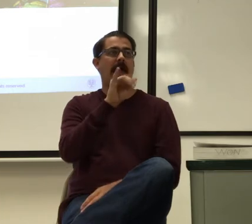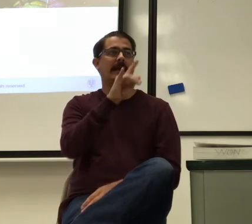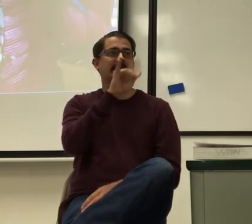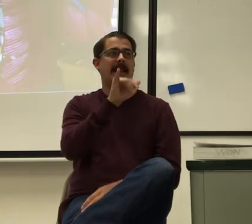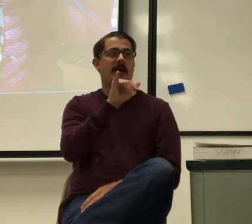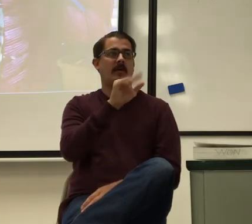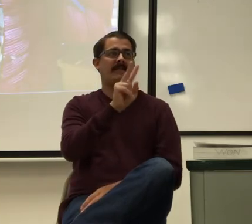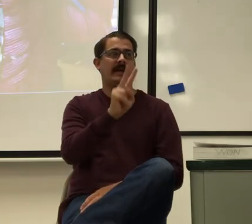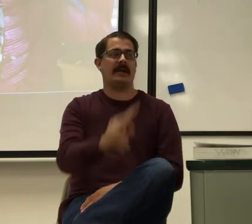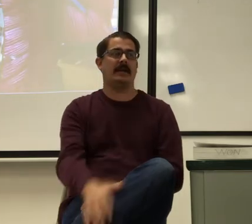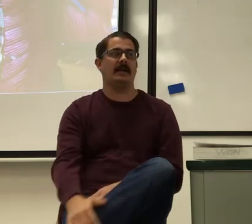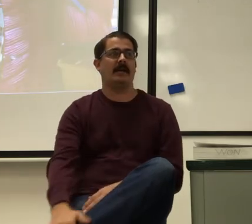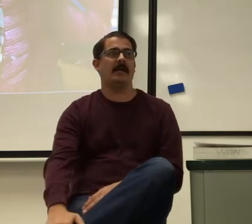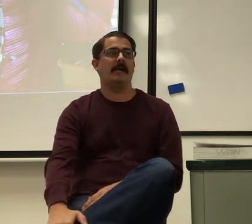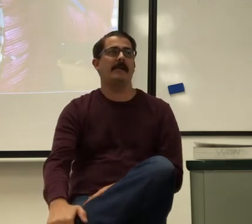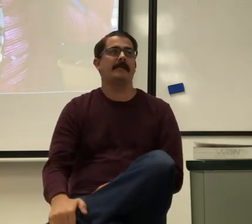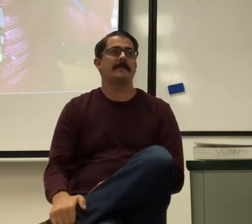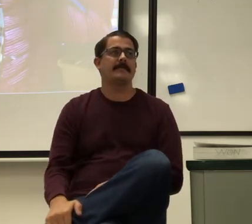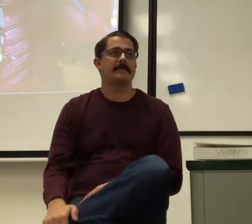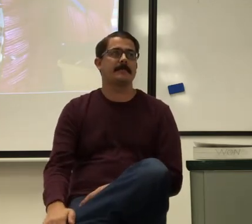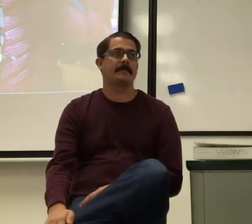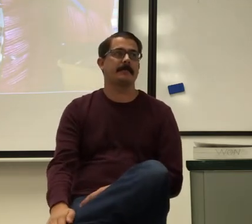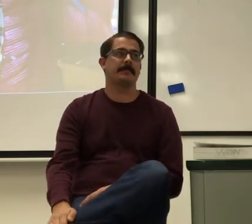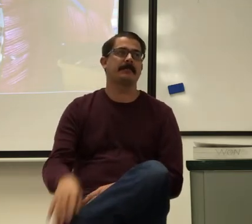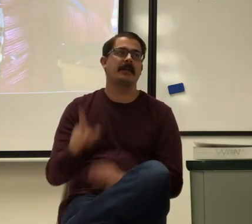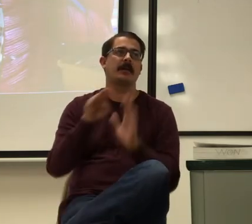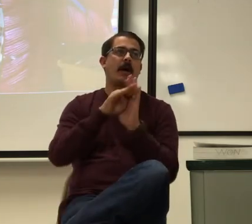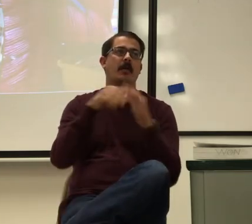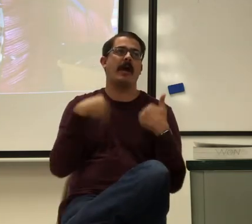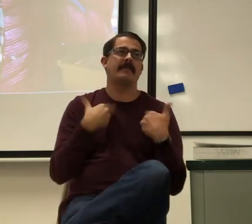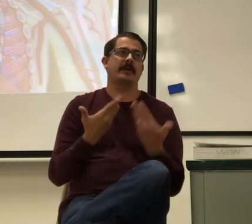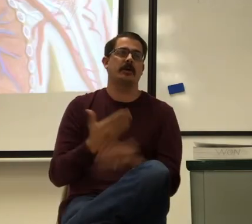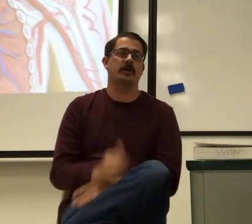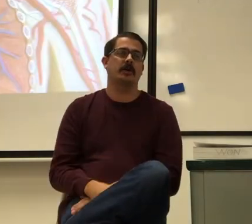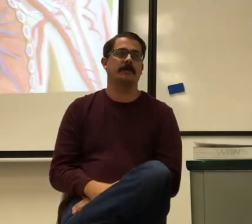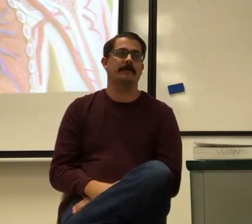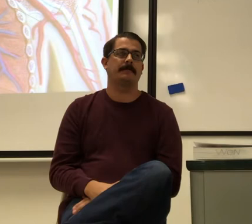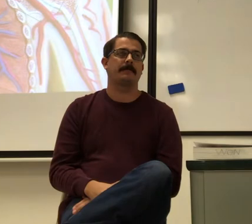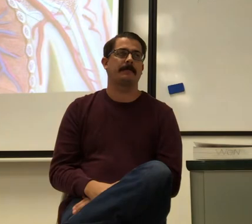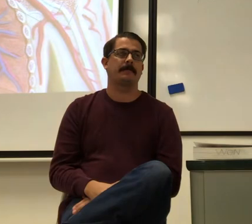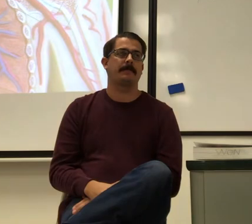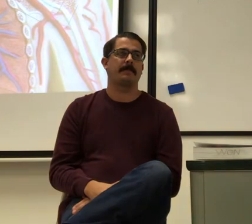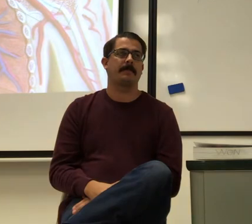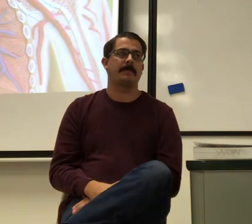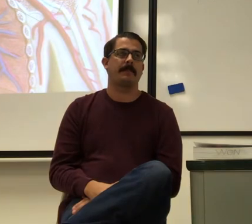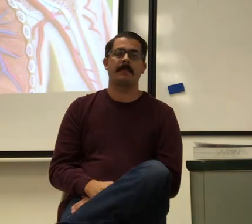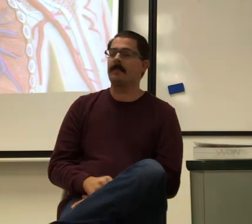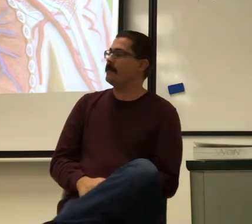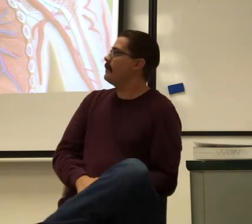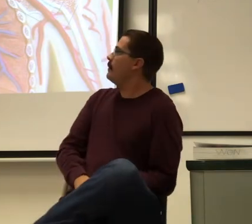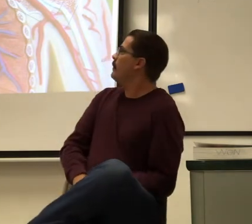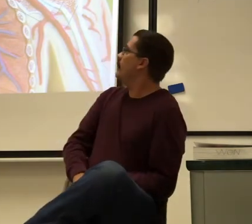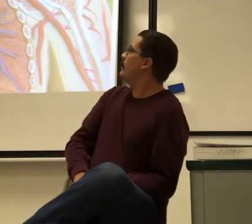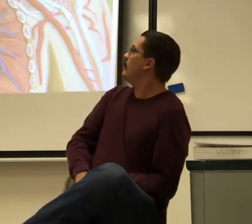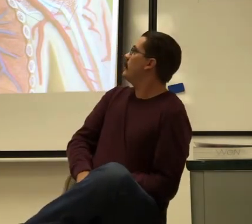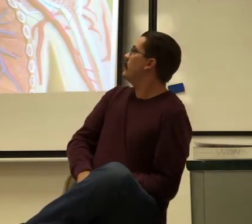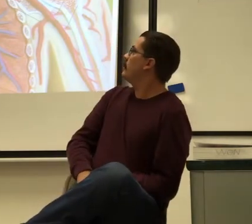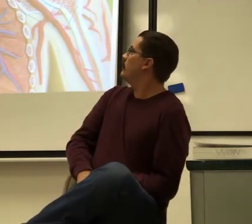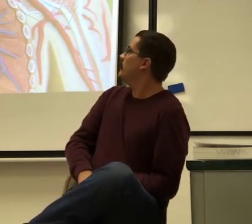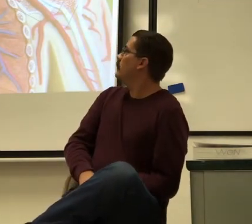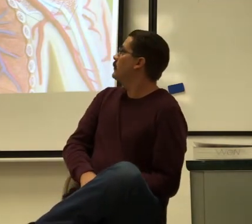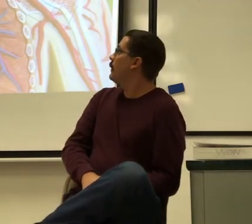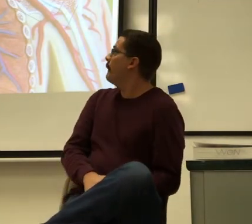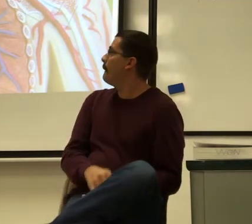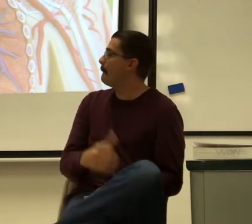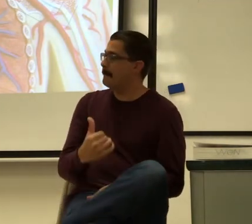vein. So that's a picture of our model that we have in the room. I mean, here's a picture of a man on a green board. And what I did was